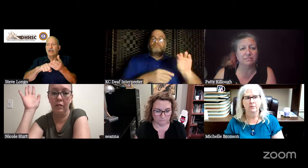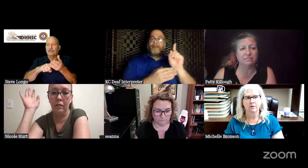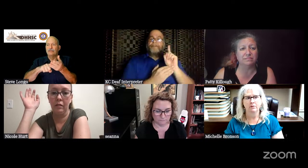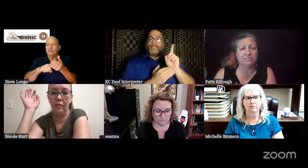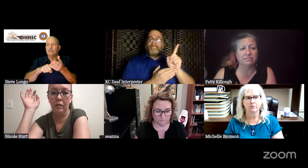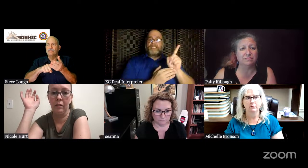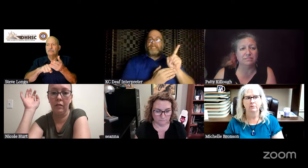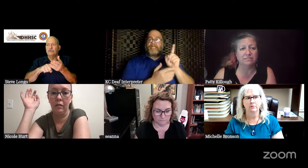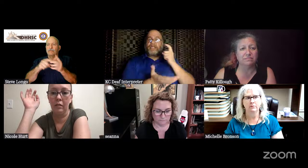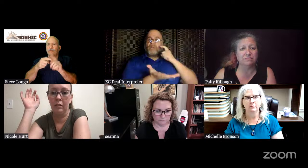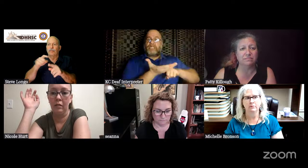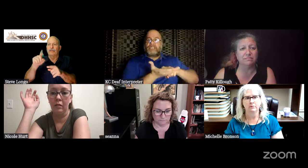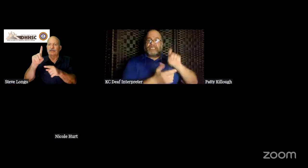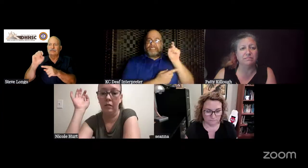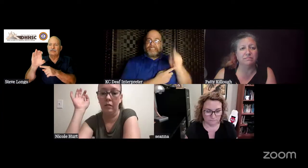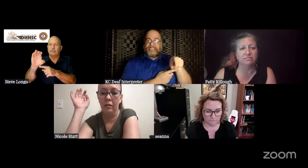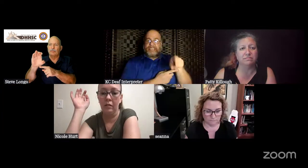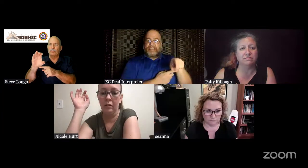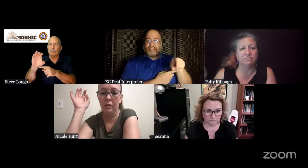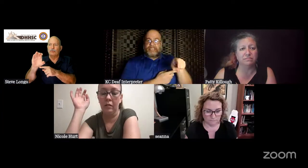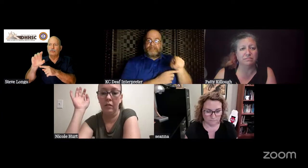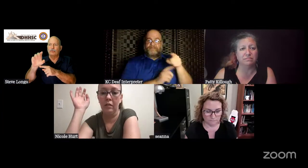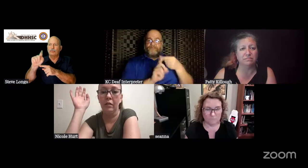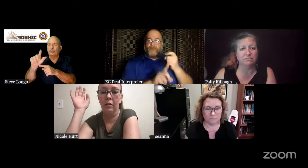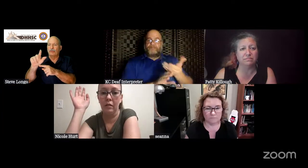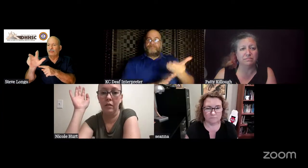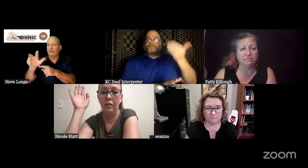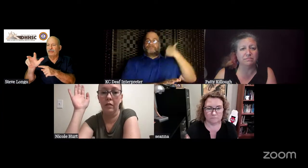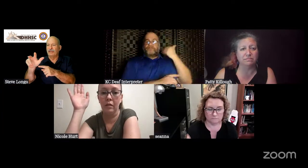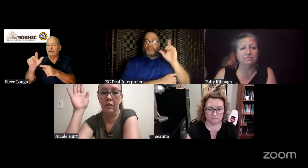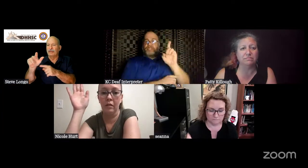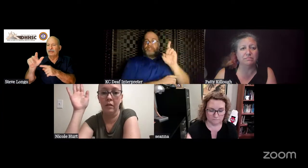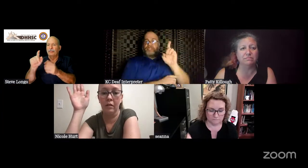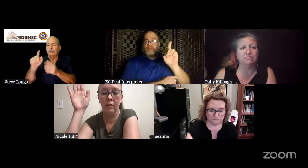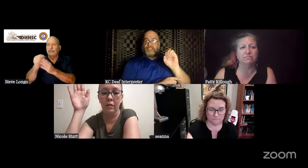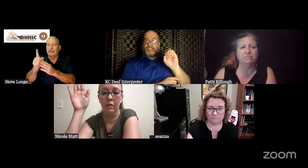those comments into the minutes to recognize